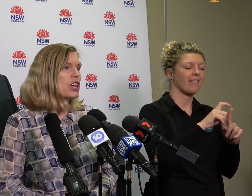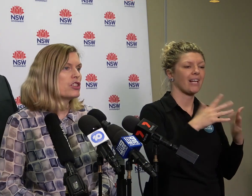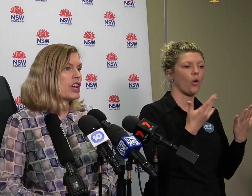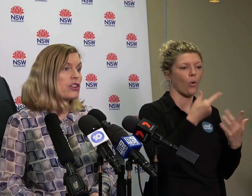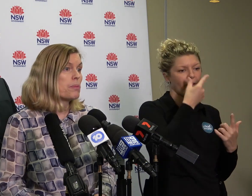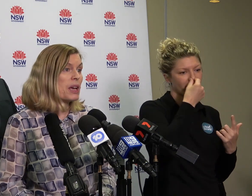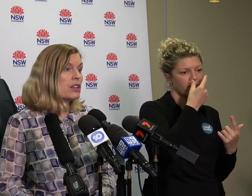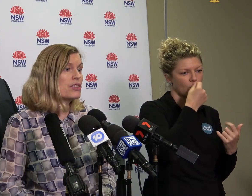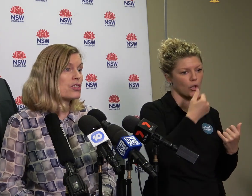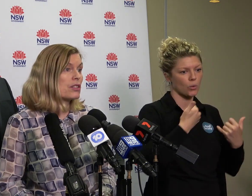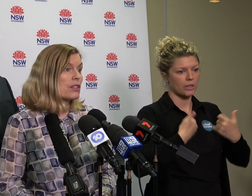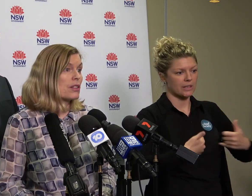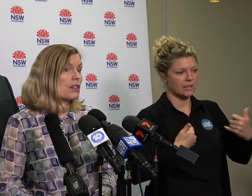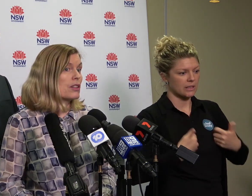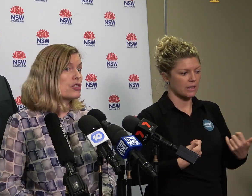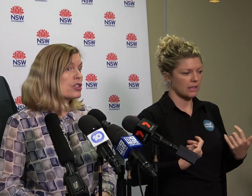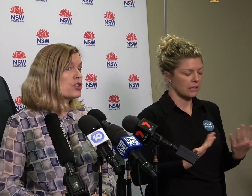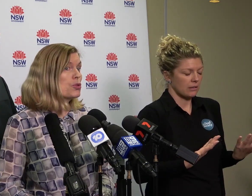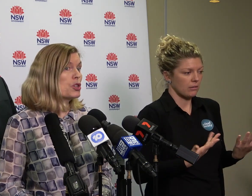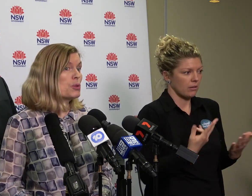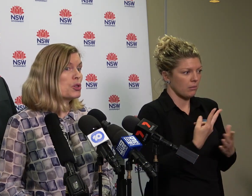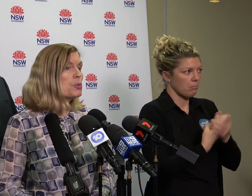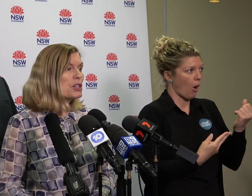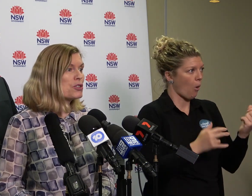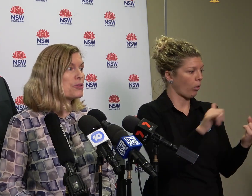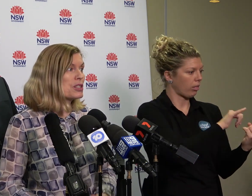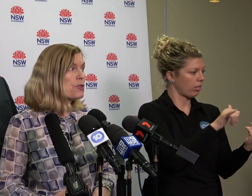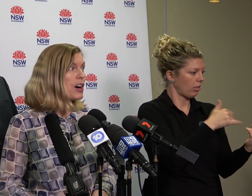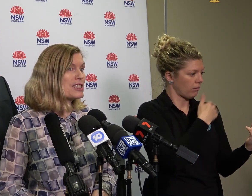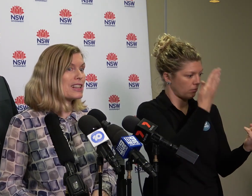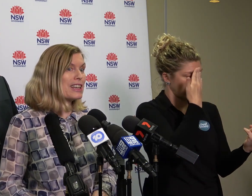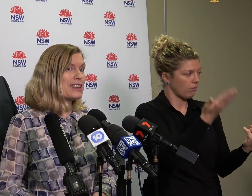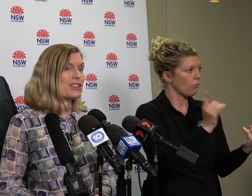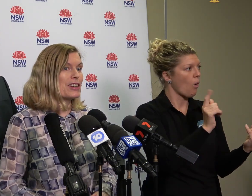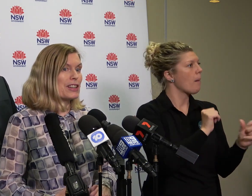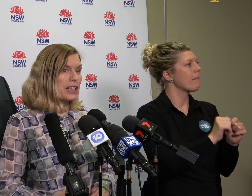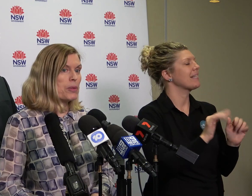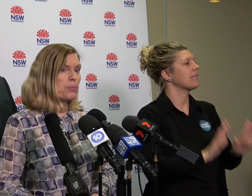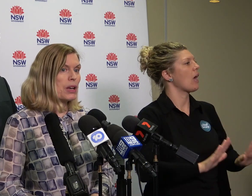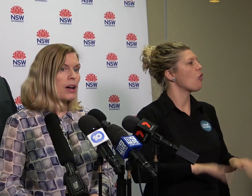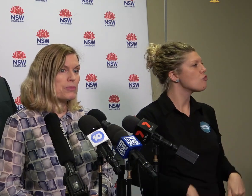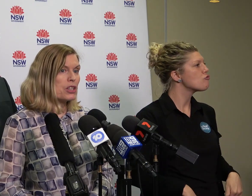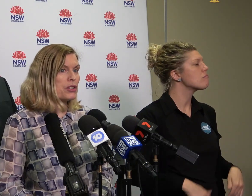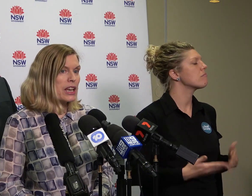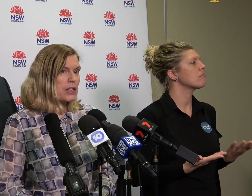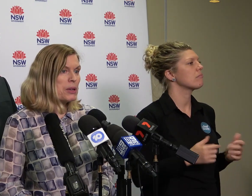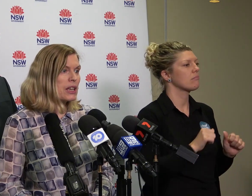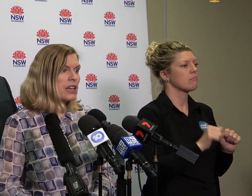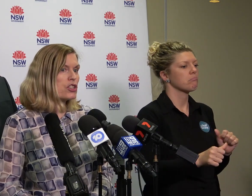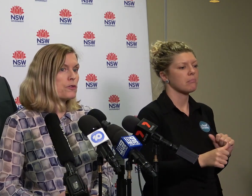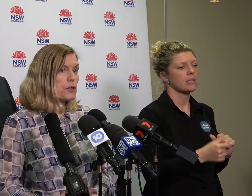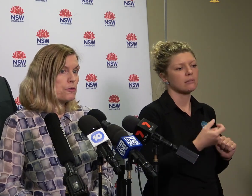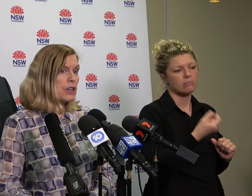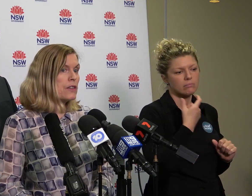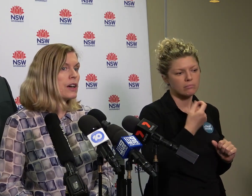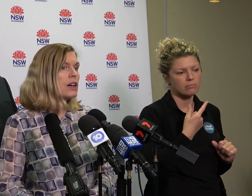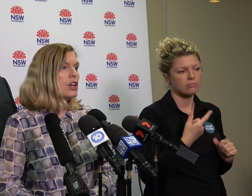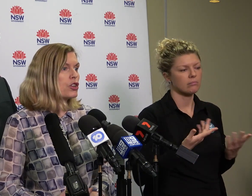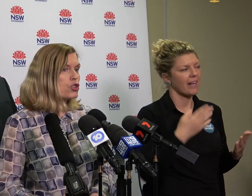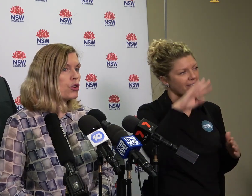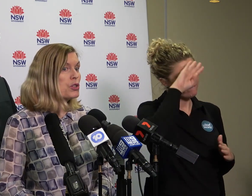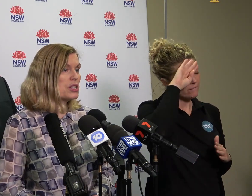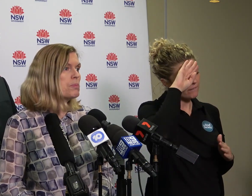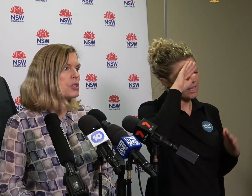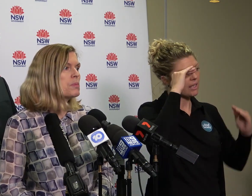influenza won't change how you're managed, just do what you would normally do. Self-isolate, take medication for your